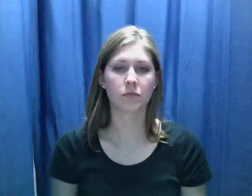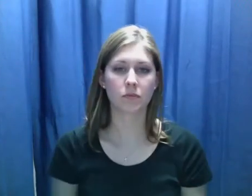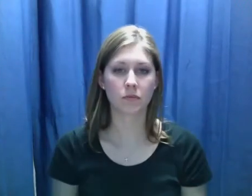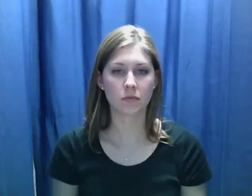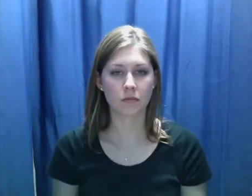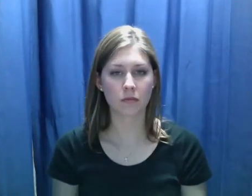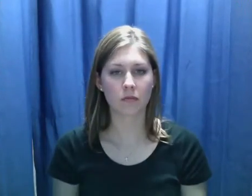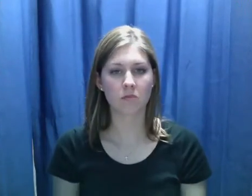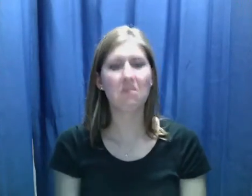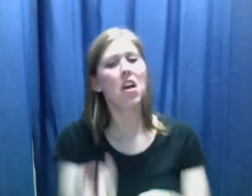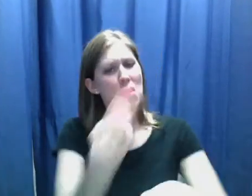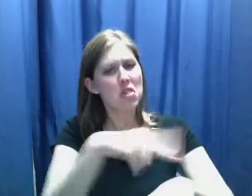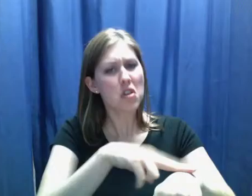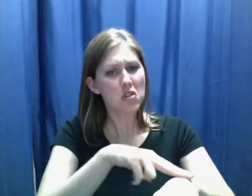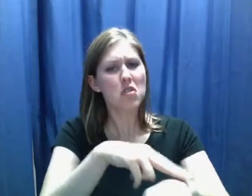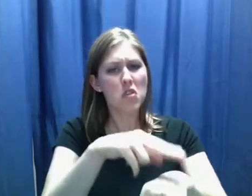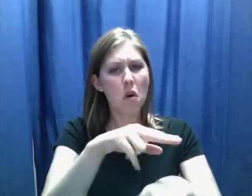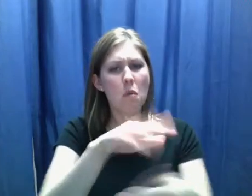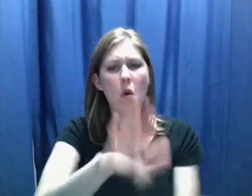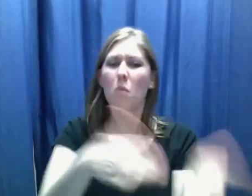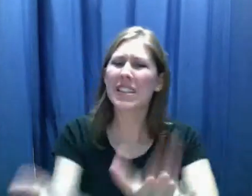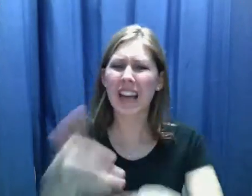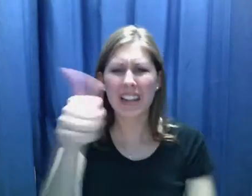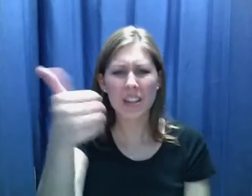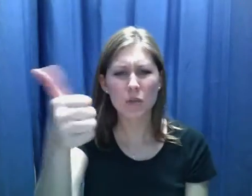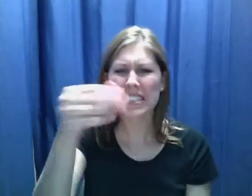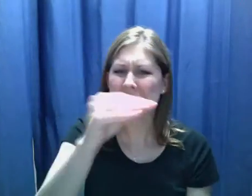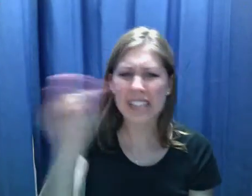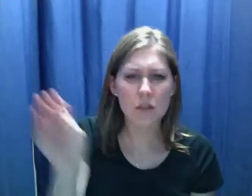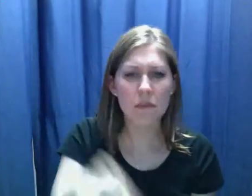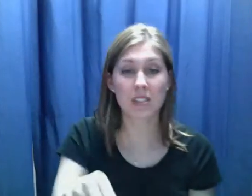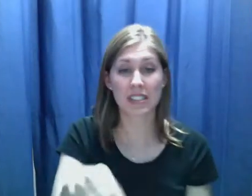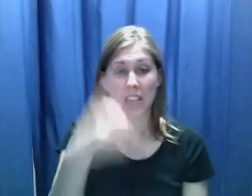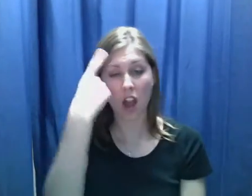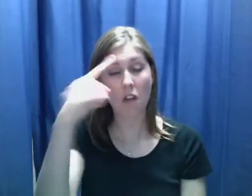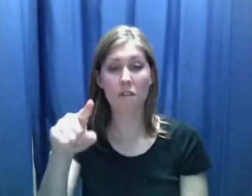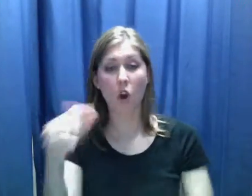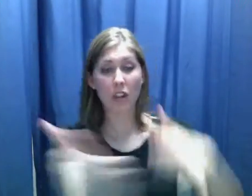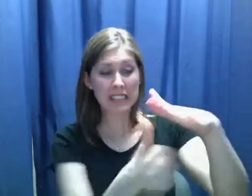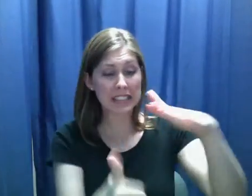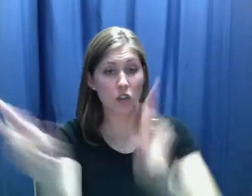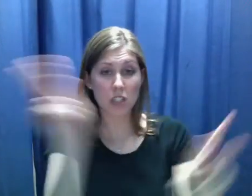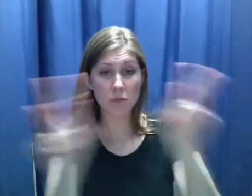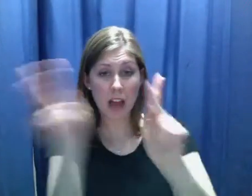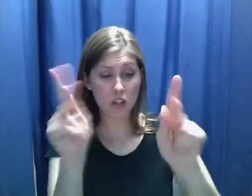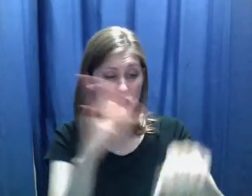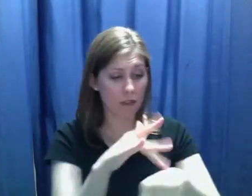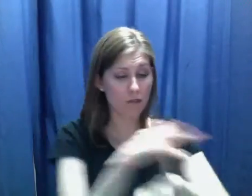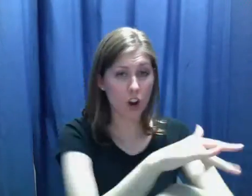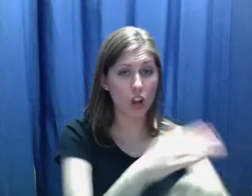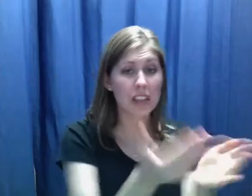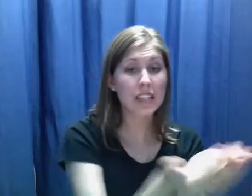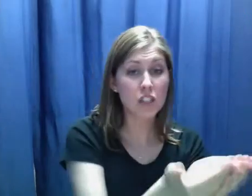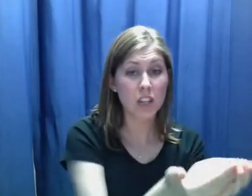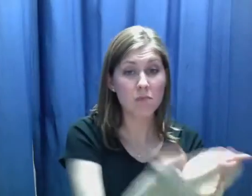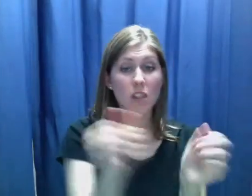The normal mortality was 10% for steerage passengers of early ships, with 17,000 Irish